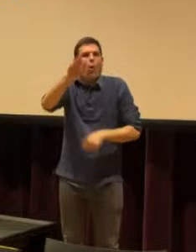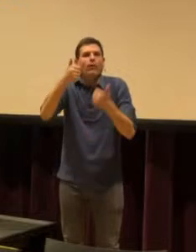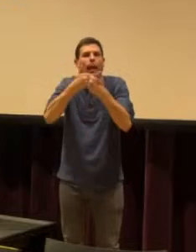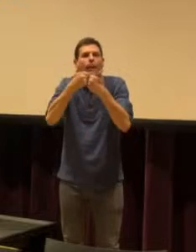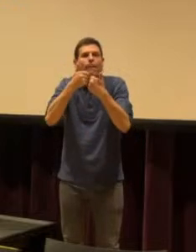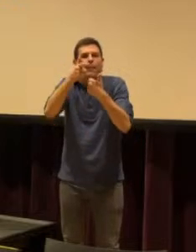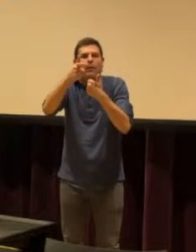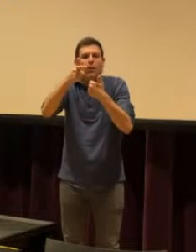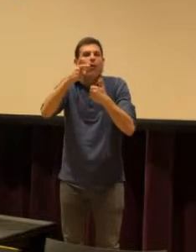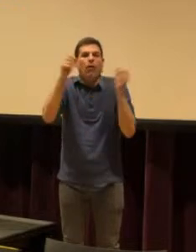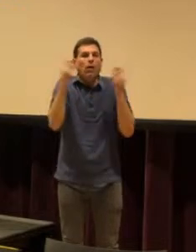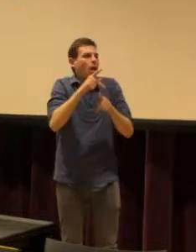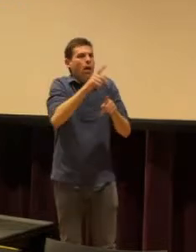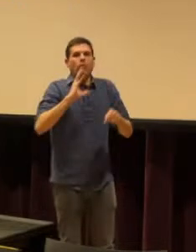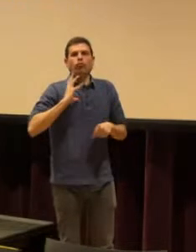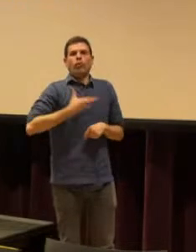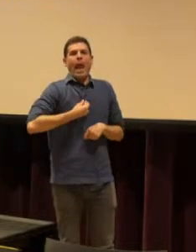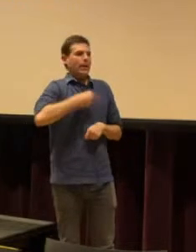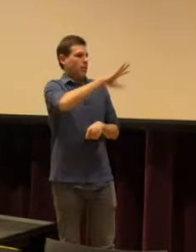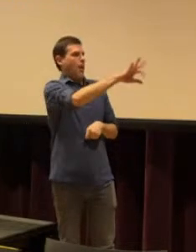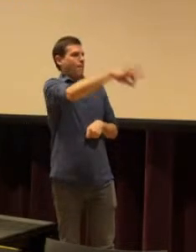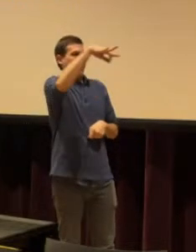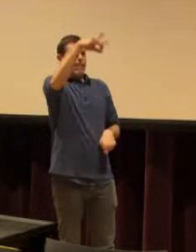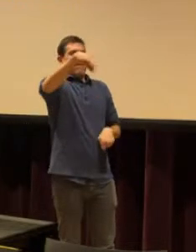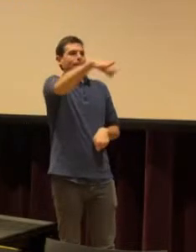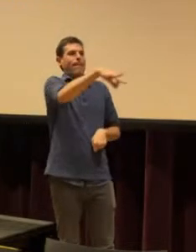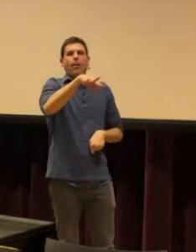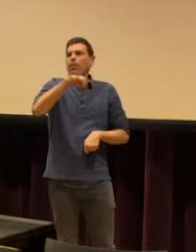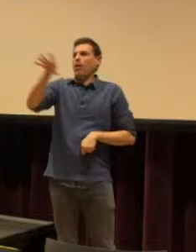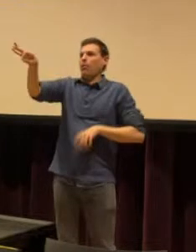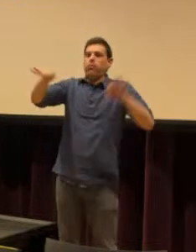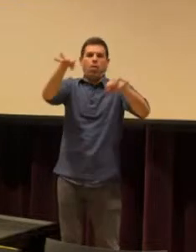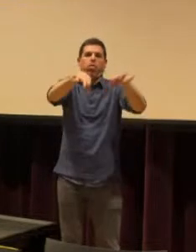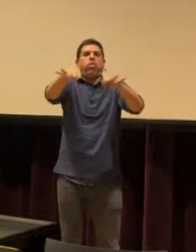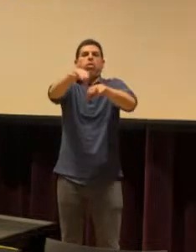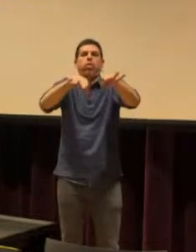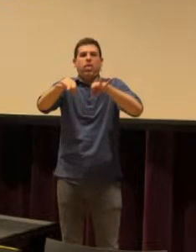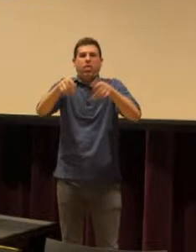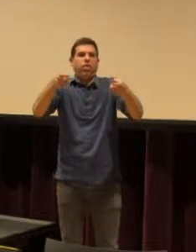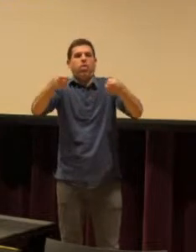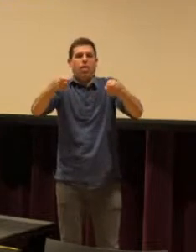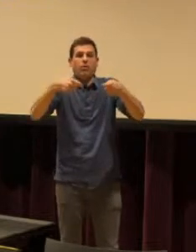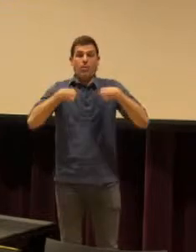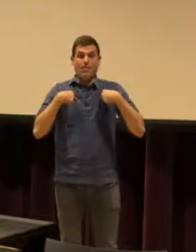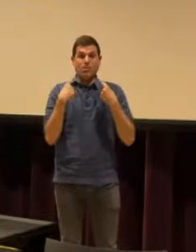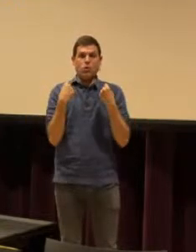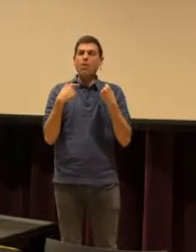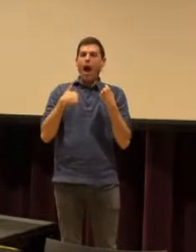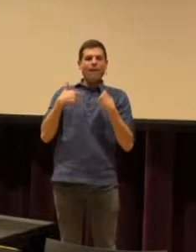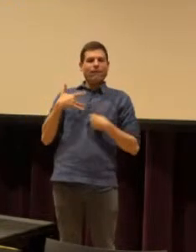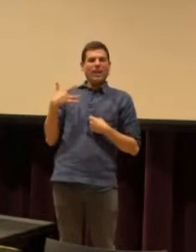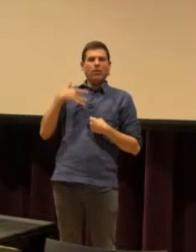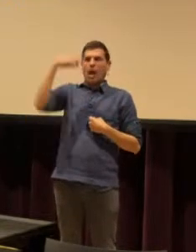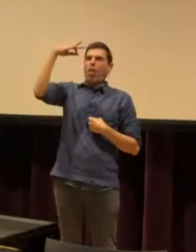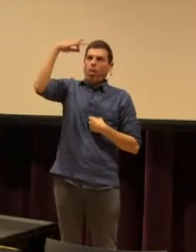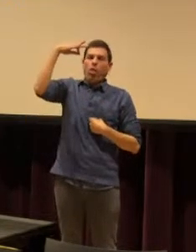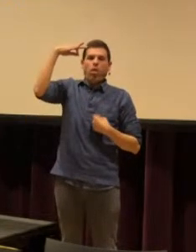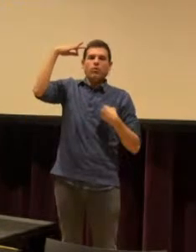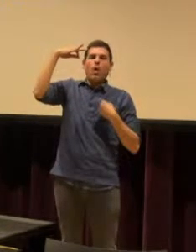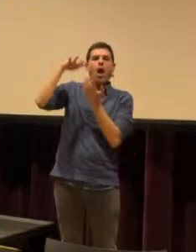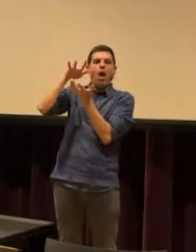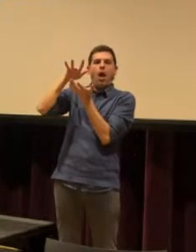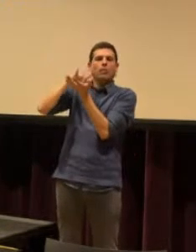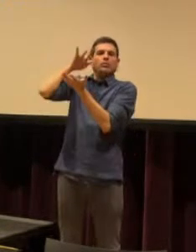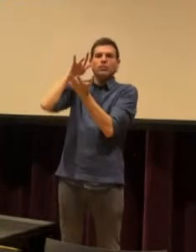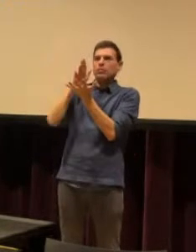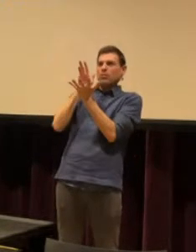as opposed to just humans with lives. So I really try to humanize it when I'm working with governmental organizations and really share